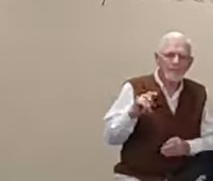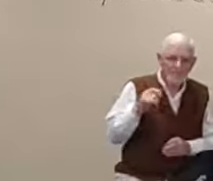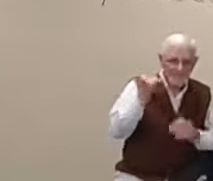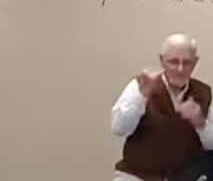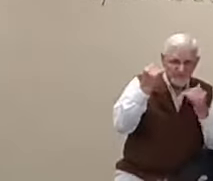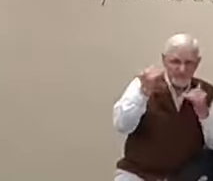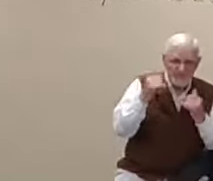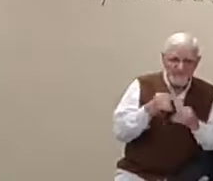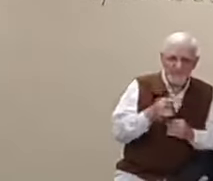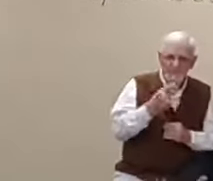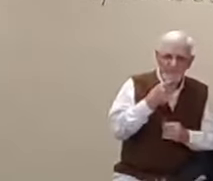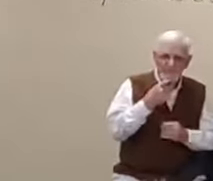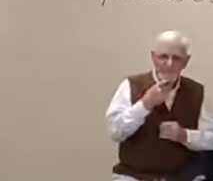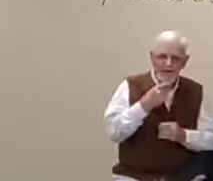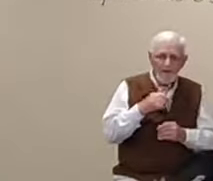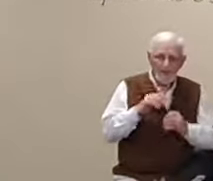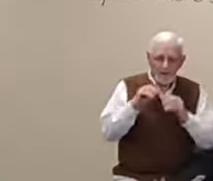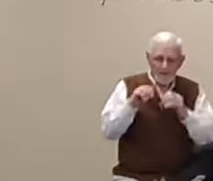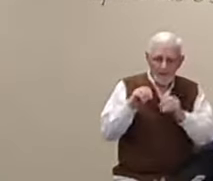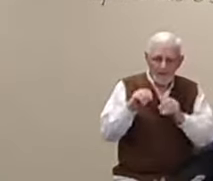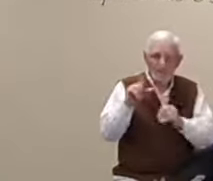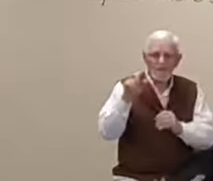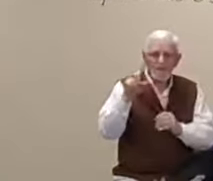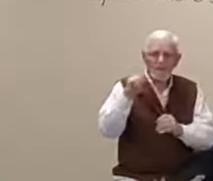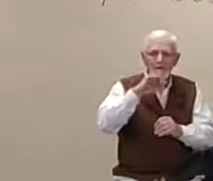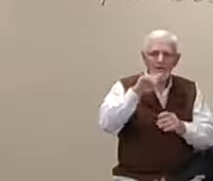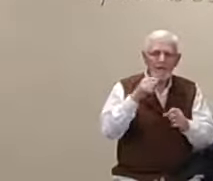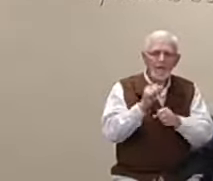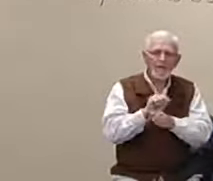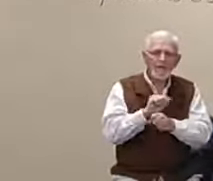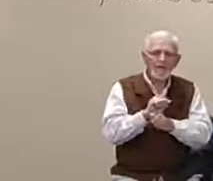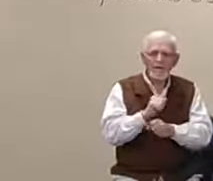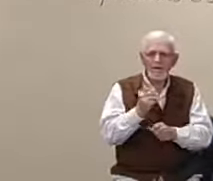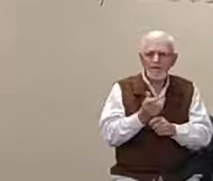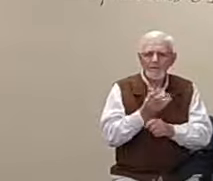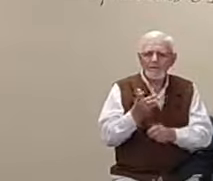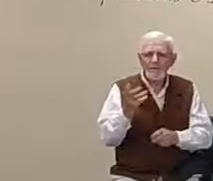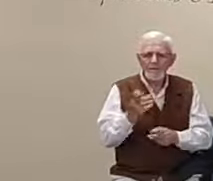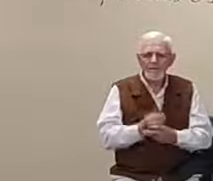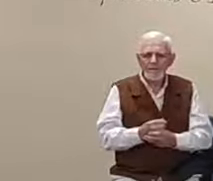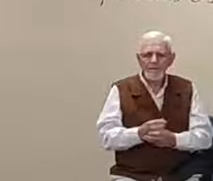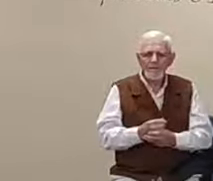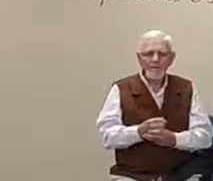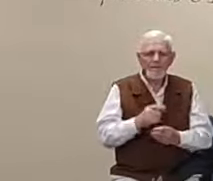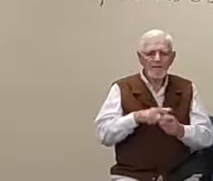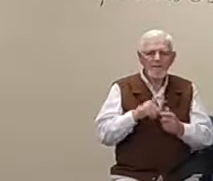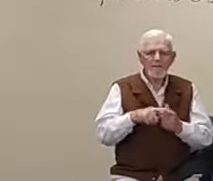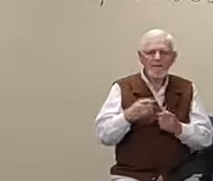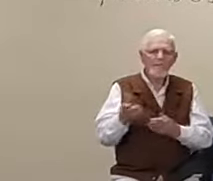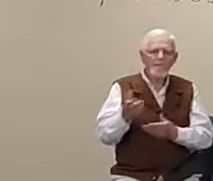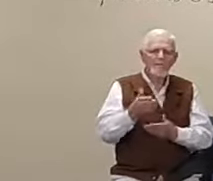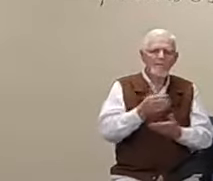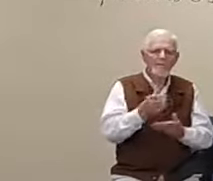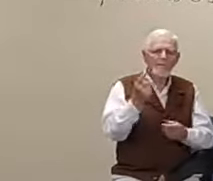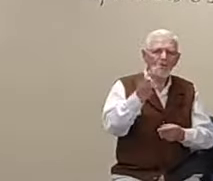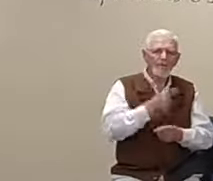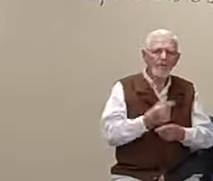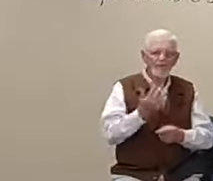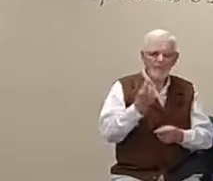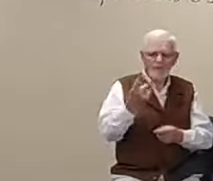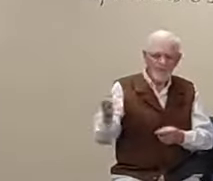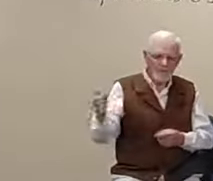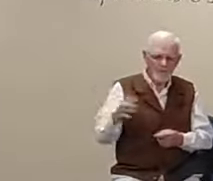disappointment of planting a garden, all of the work, you know, the hoeing, And then on harvest day, somebody got there before